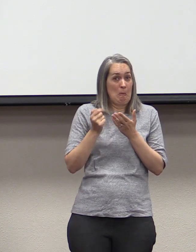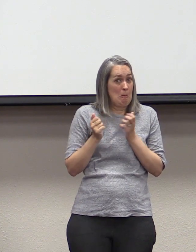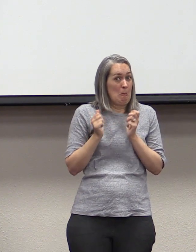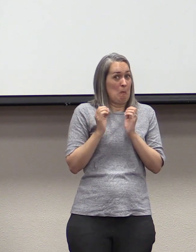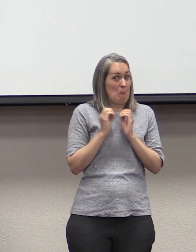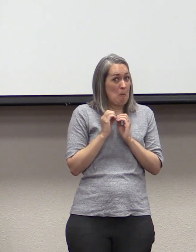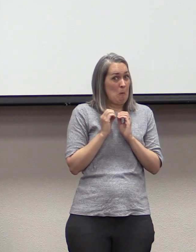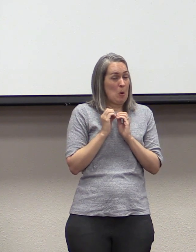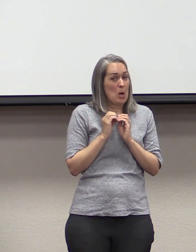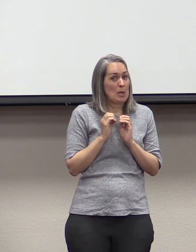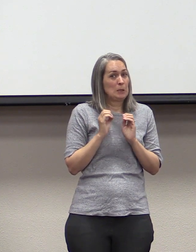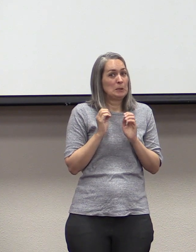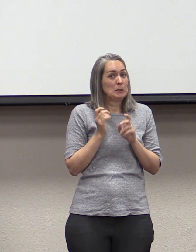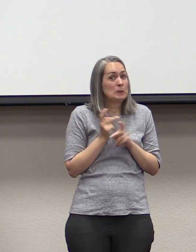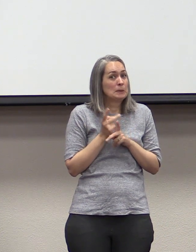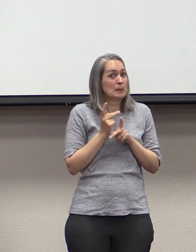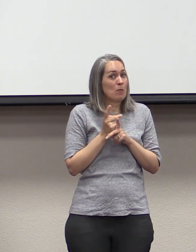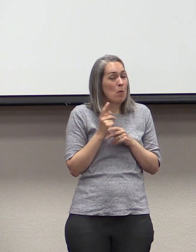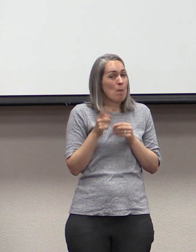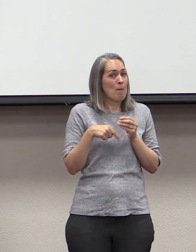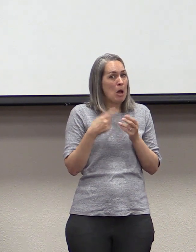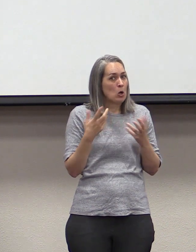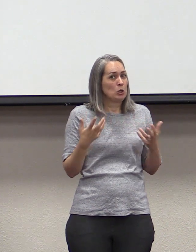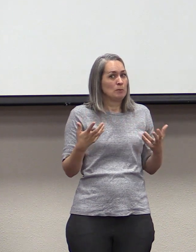more cautious about